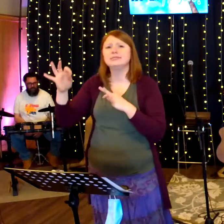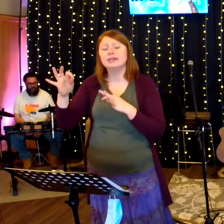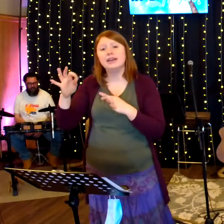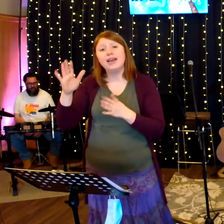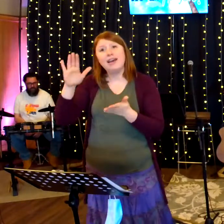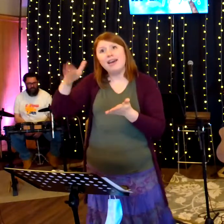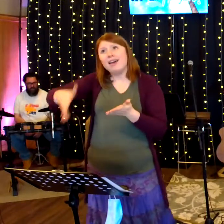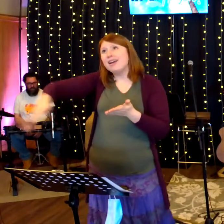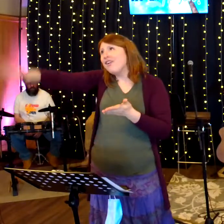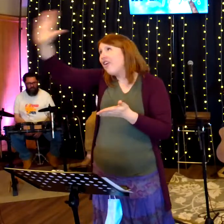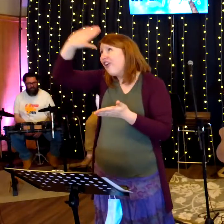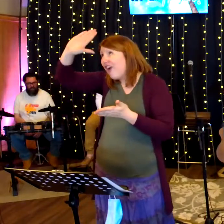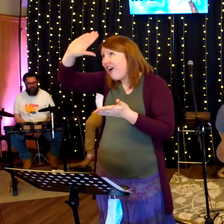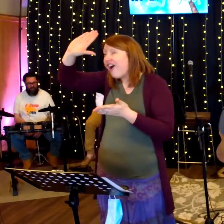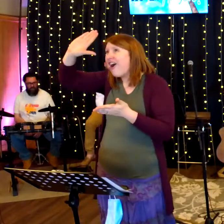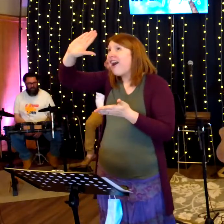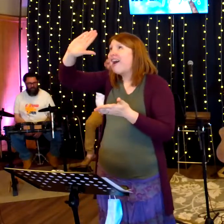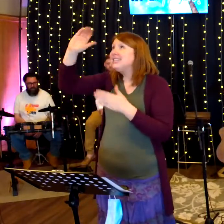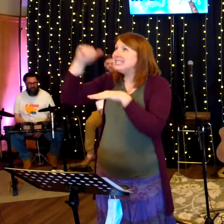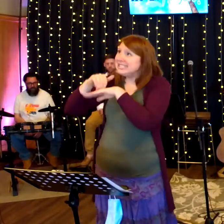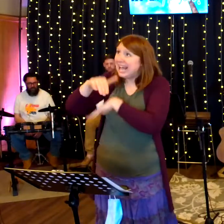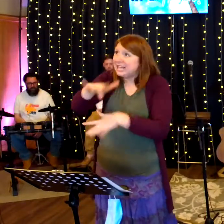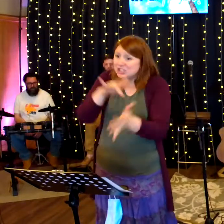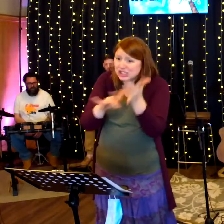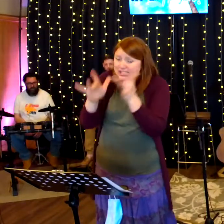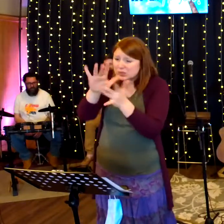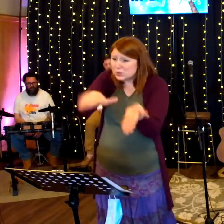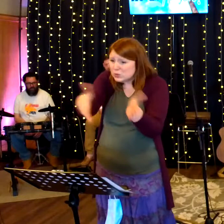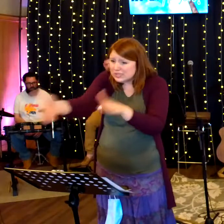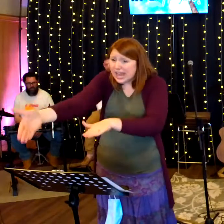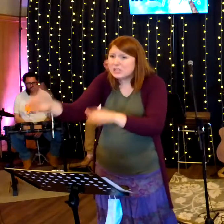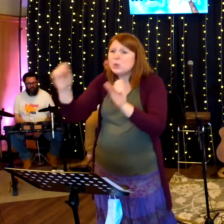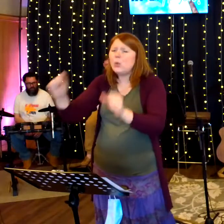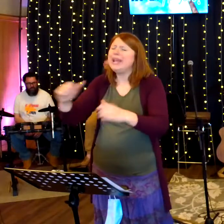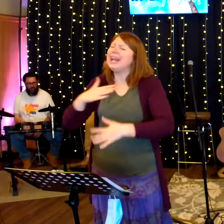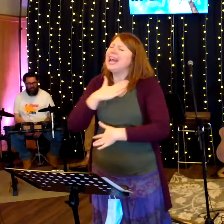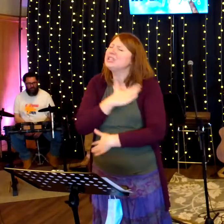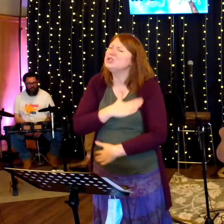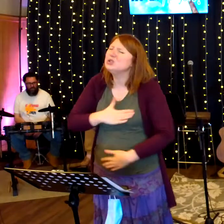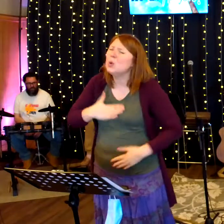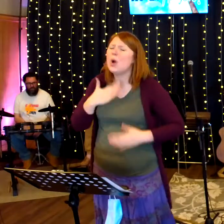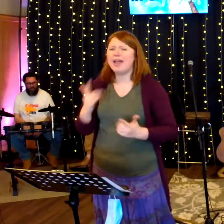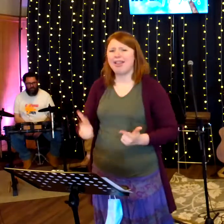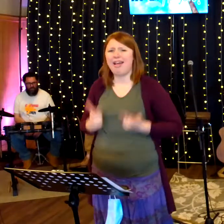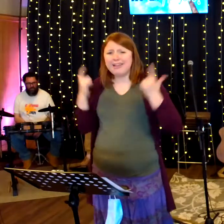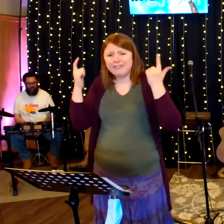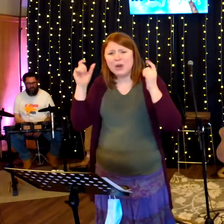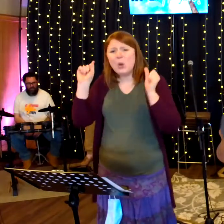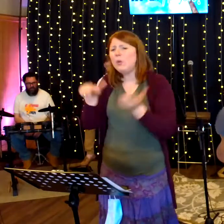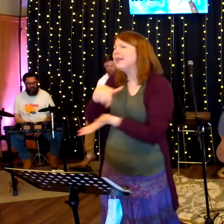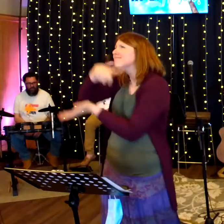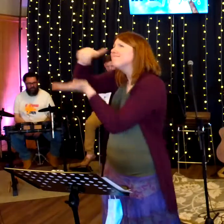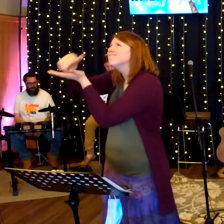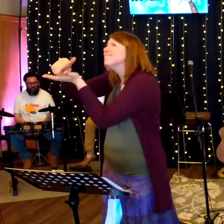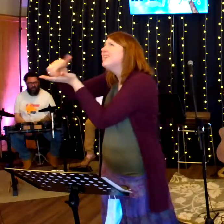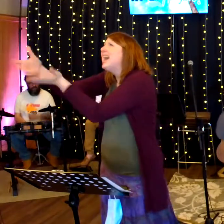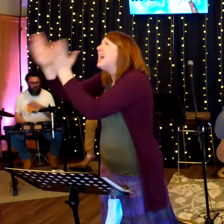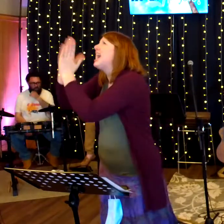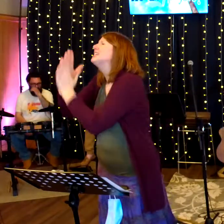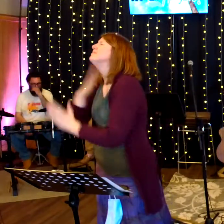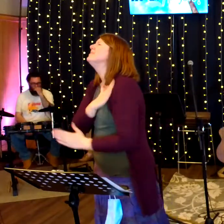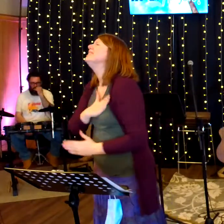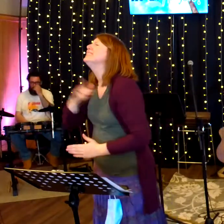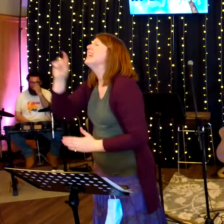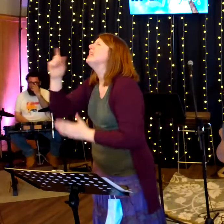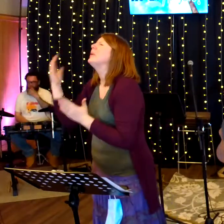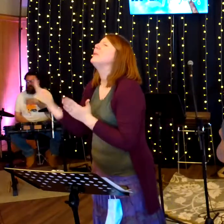that we might enjoy life and enjoy life fully in spirit, soul, and body. So we can always go to him and receive that resurrection life